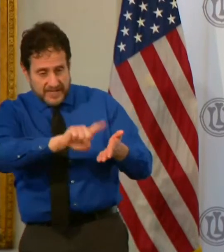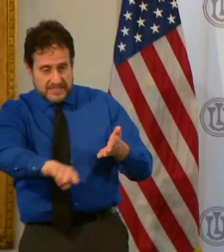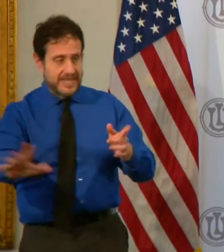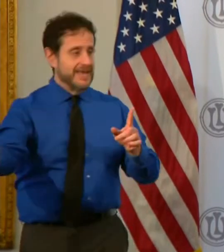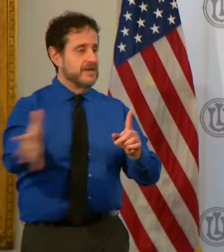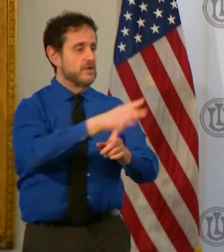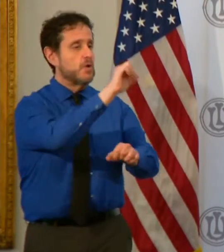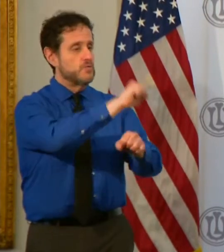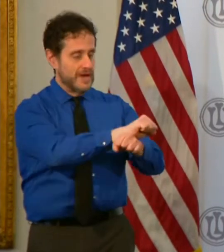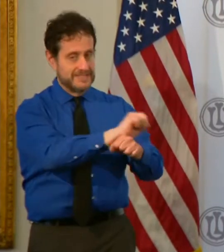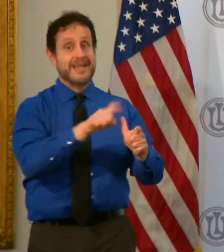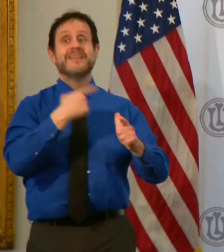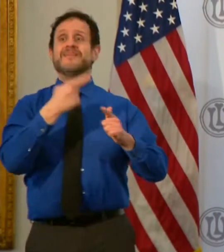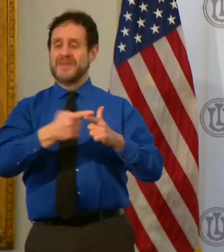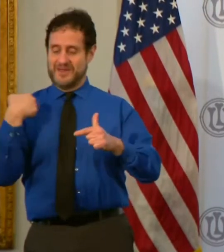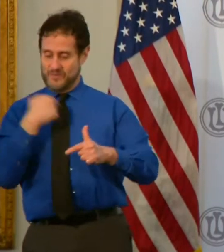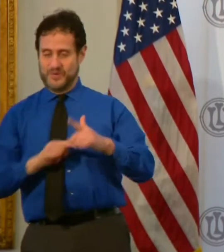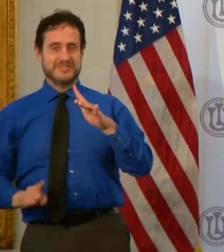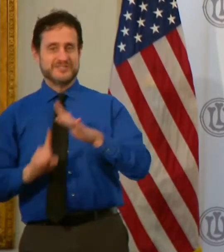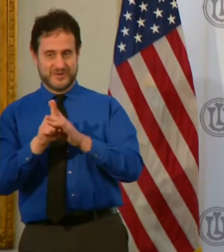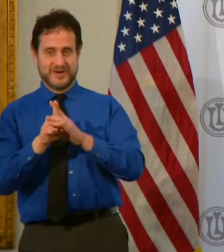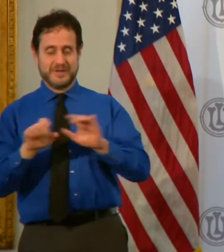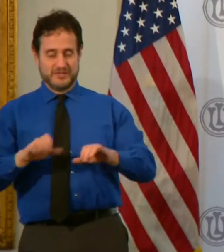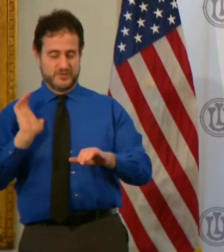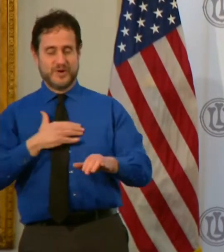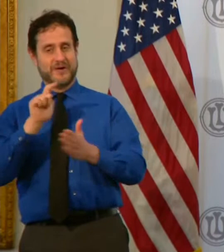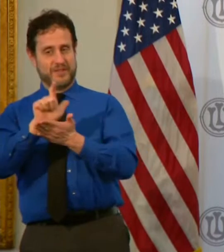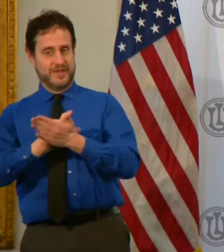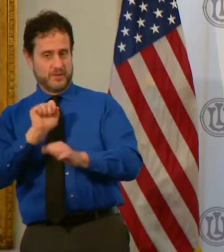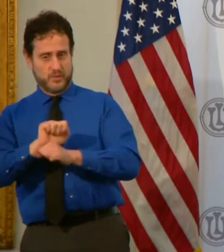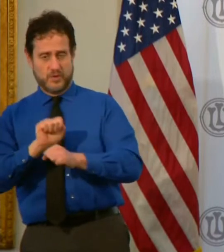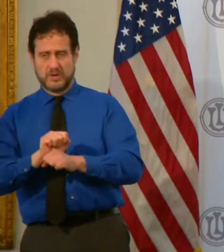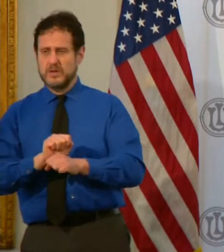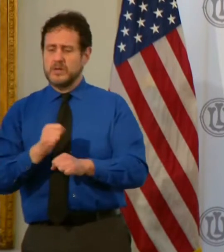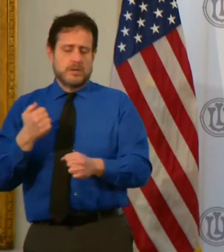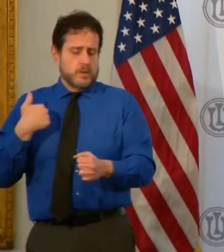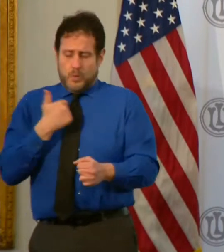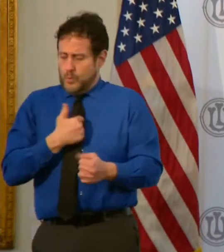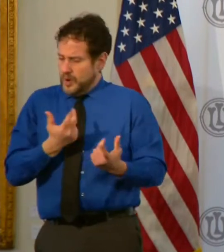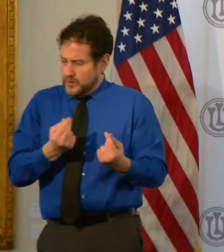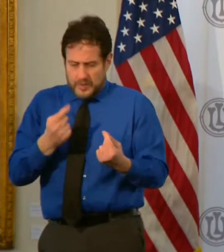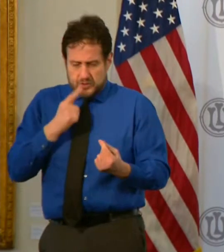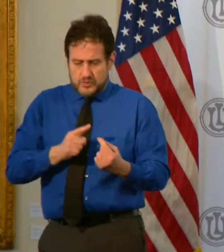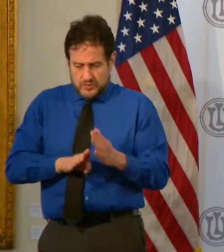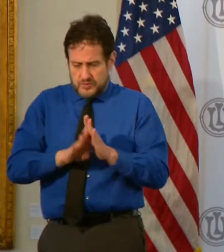That's real. What can we do to make sure that we're building strong cases? What can we do to make sure that